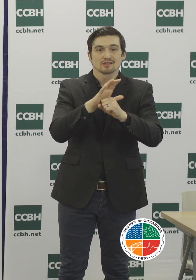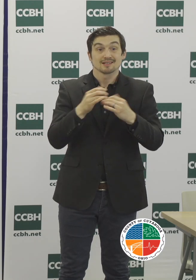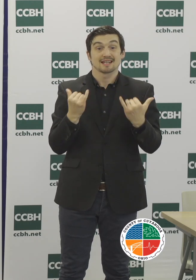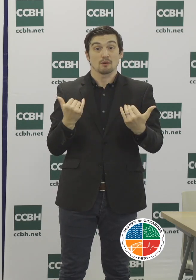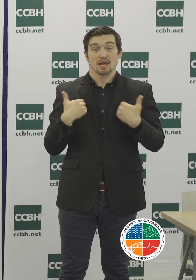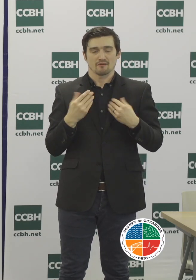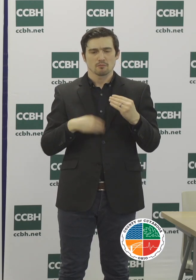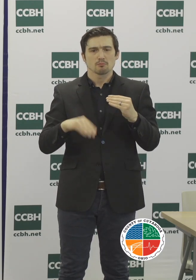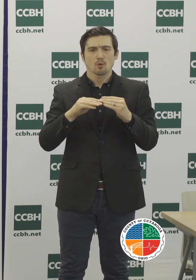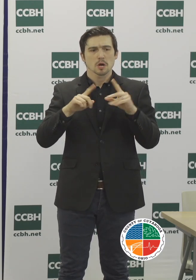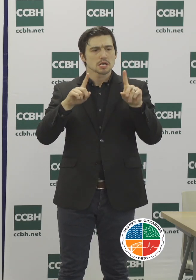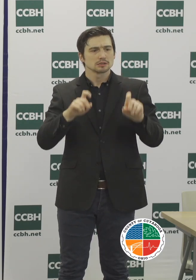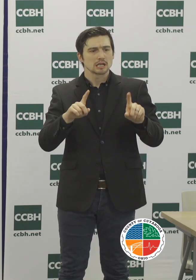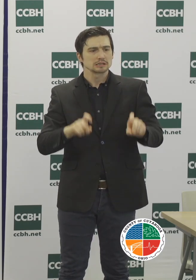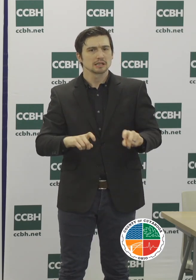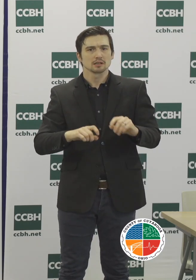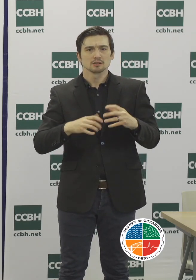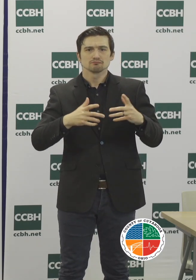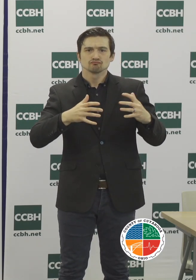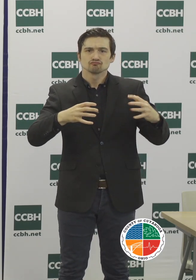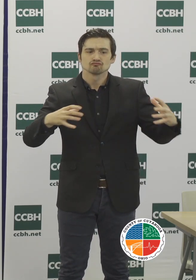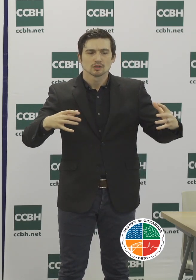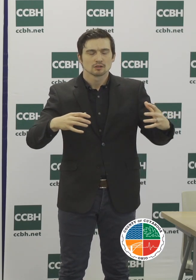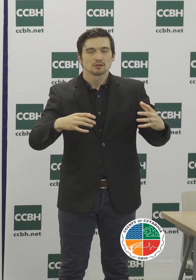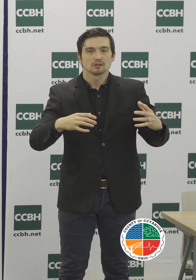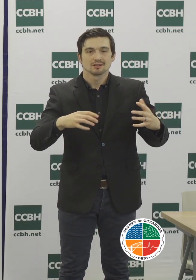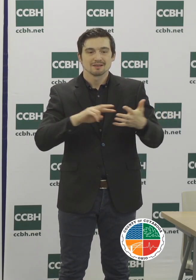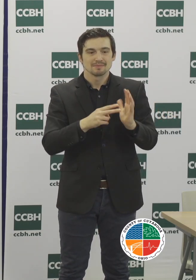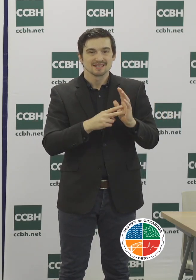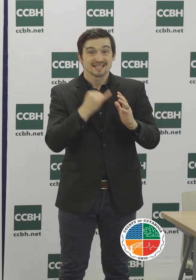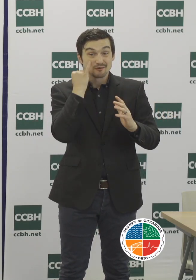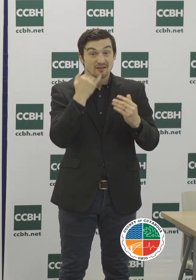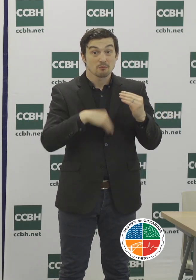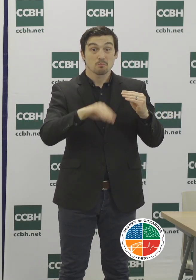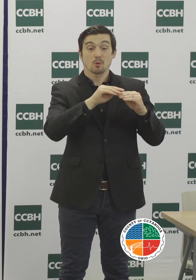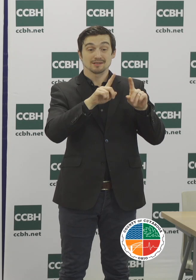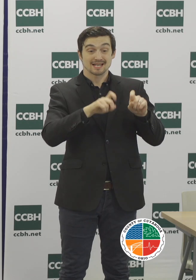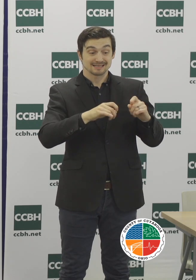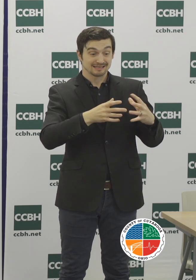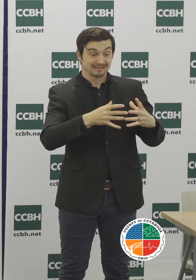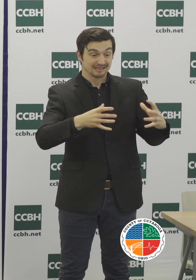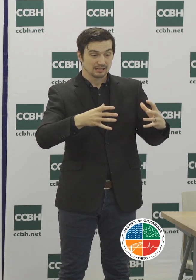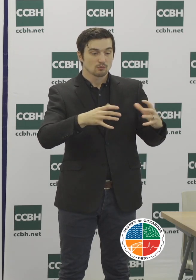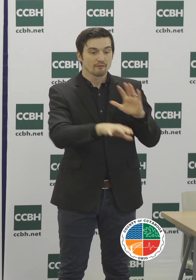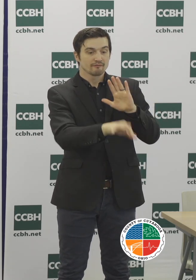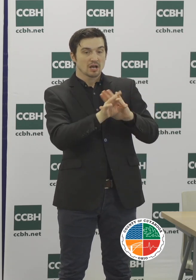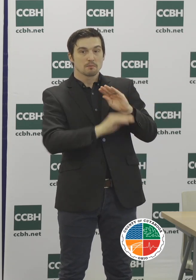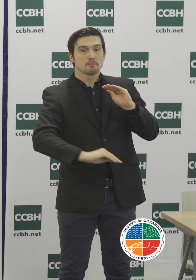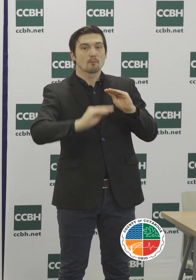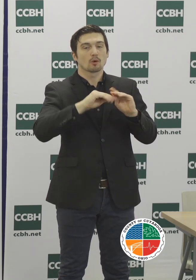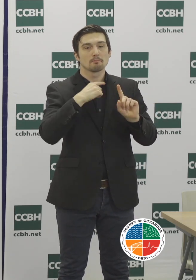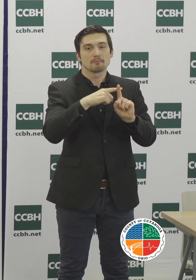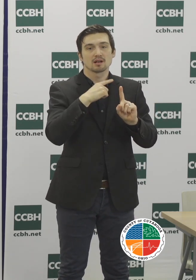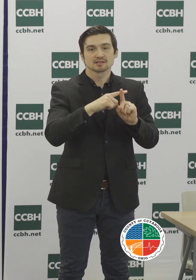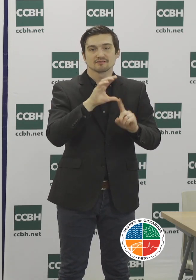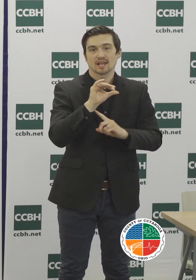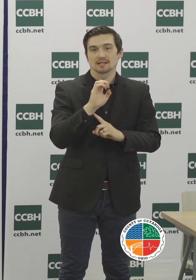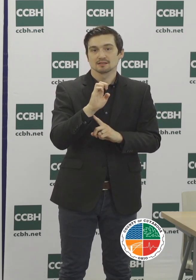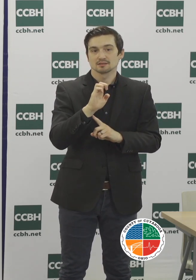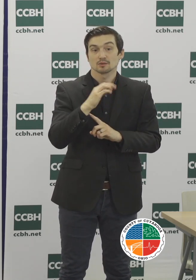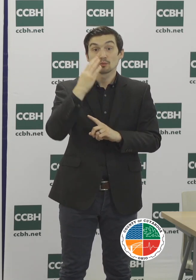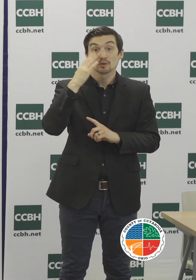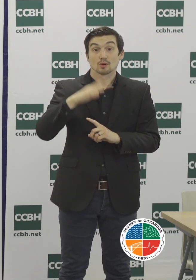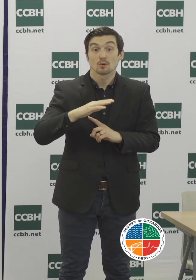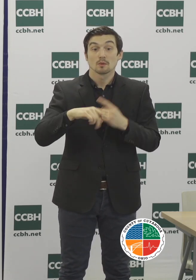testing that's starting to expand in the community, which will yield inevitably more positive cases. We also know that as people